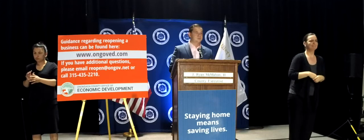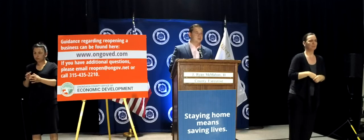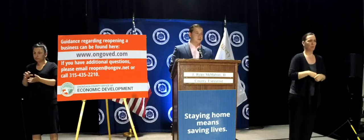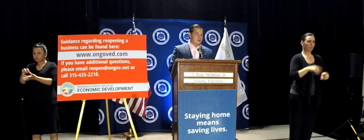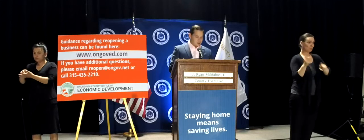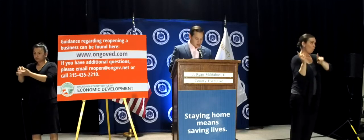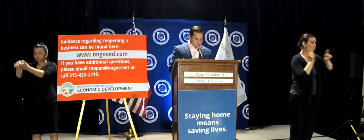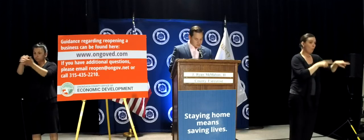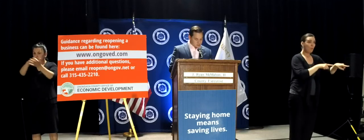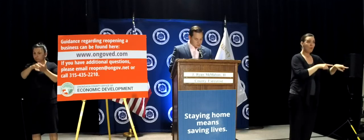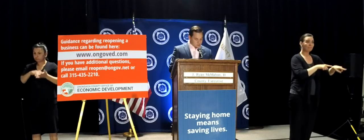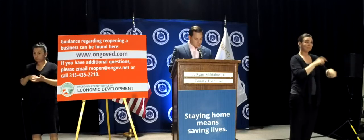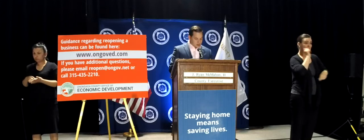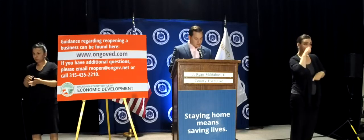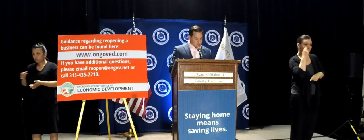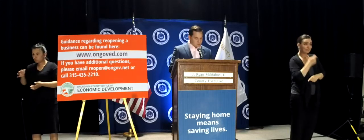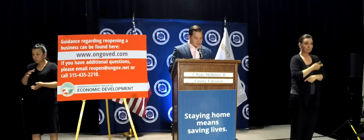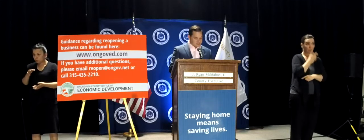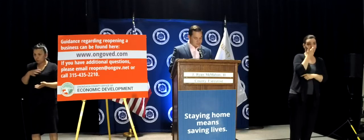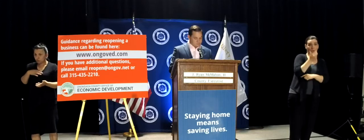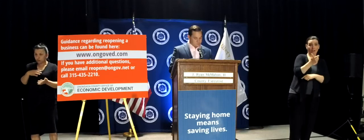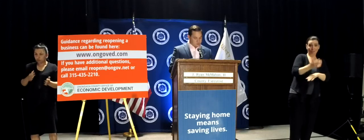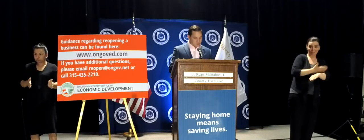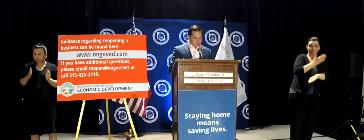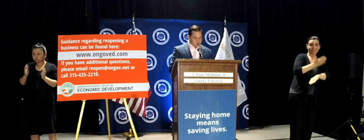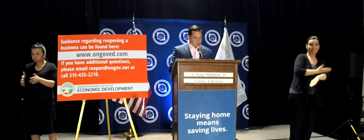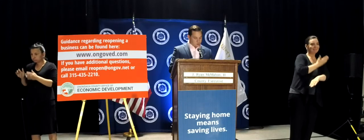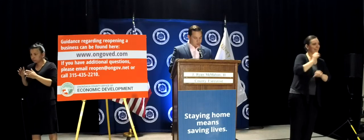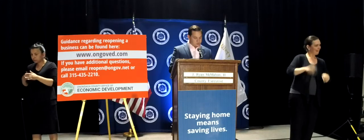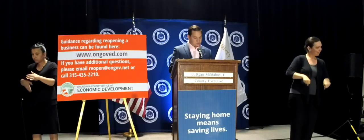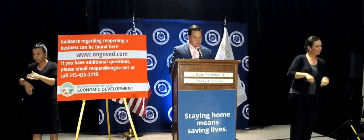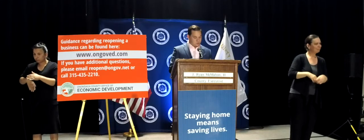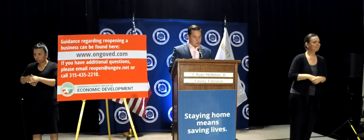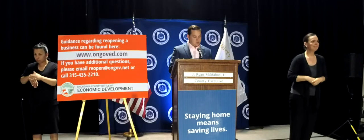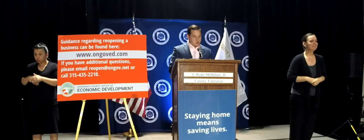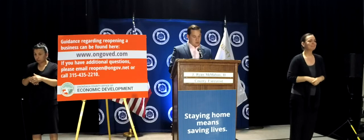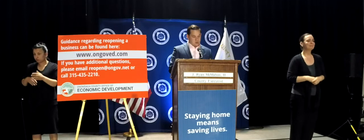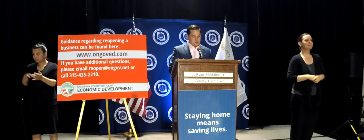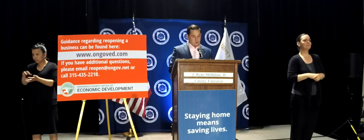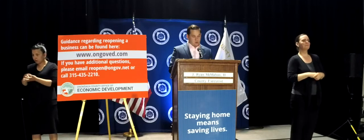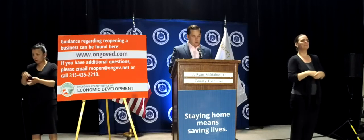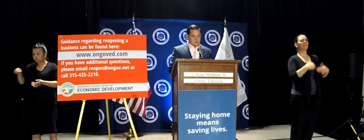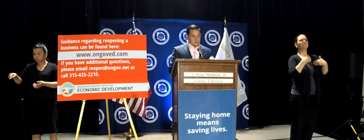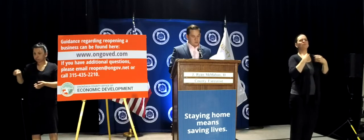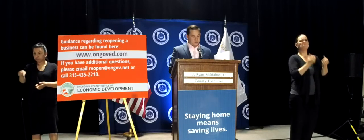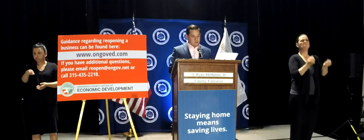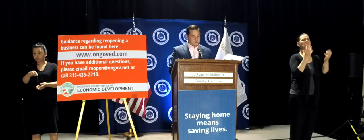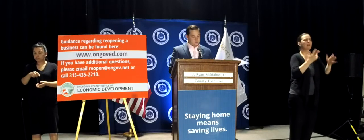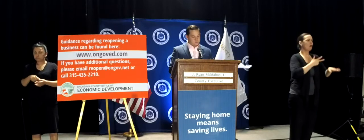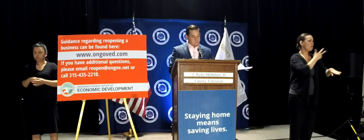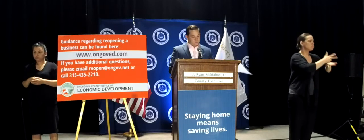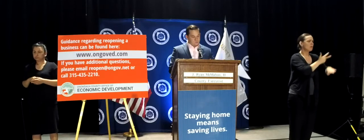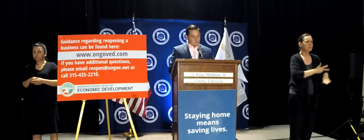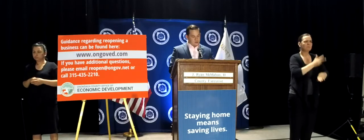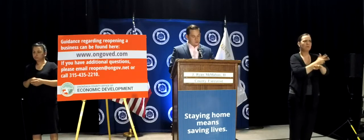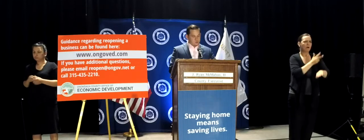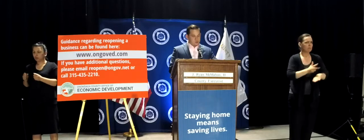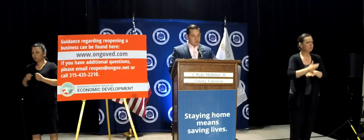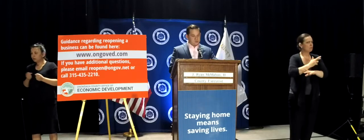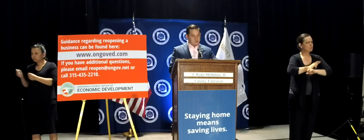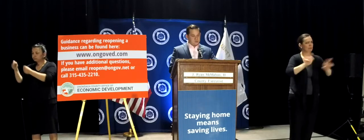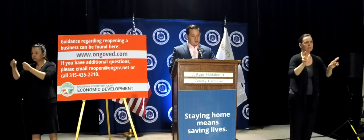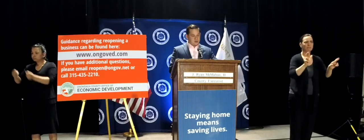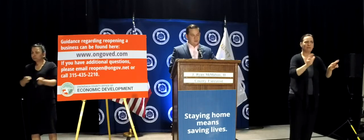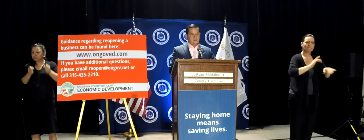COVID. So a lot of mobile testing going to all these locations. As